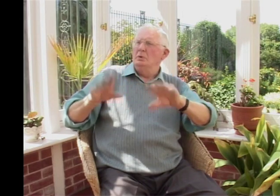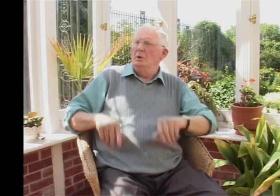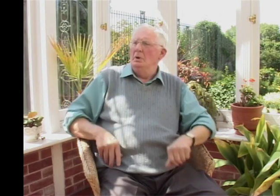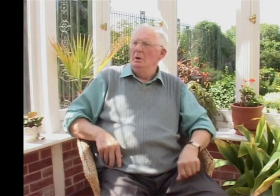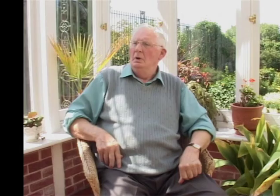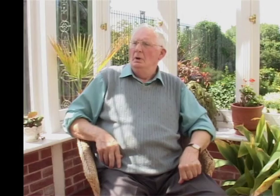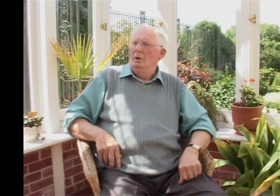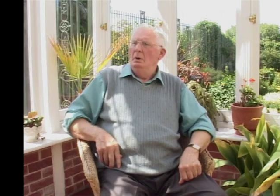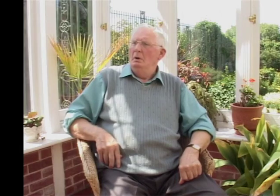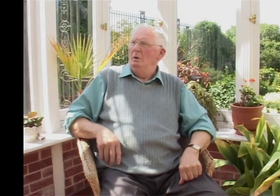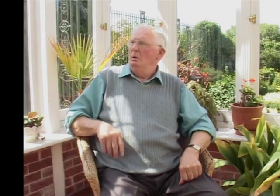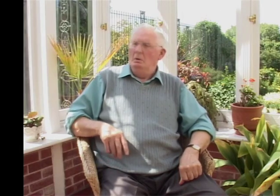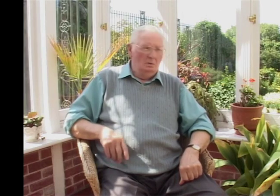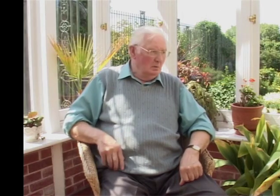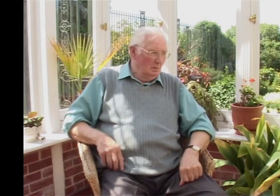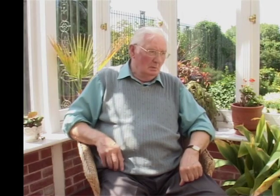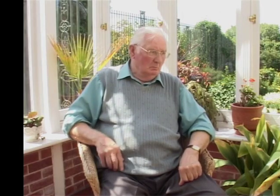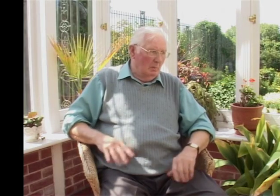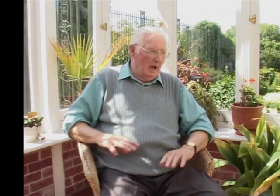smoke in the sky. Whew, it was bad.